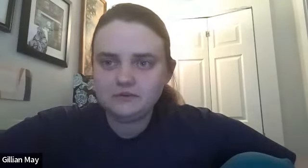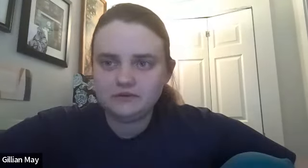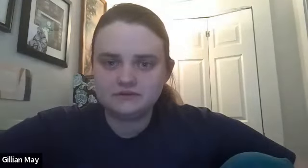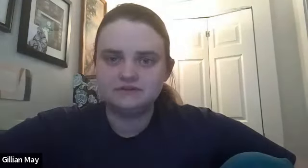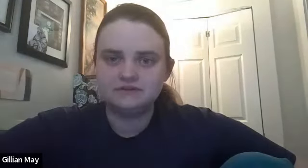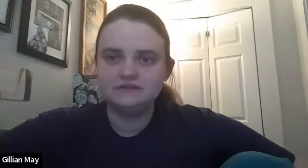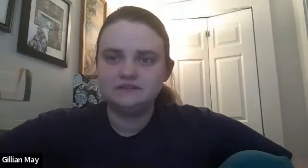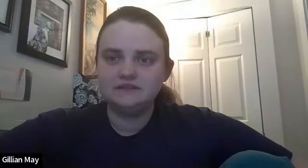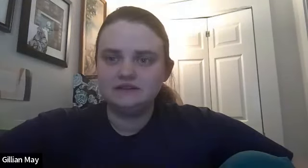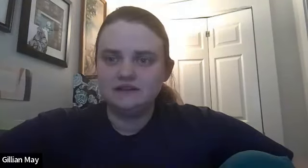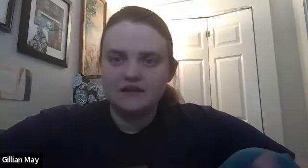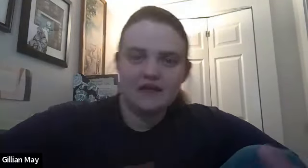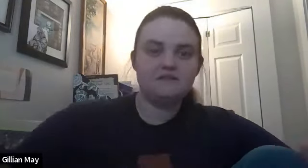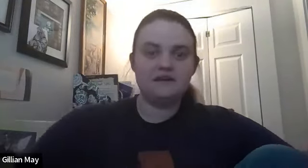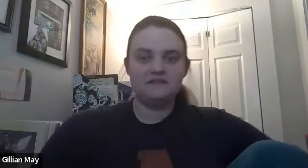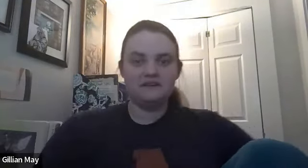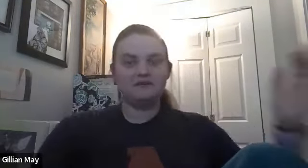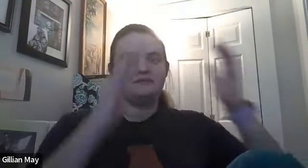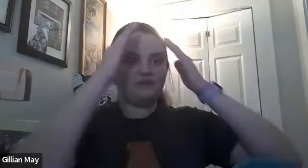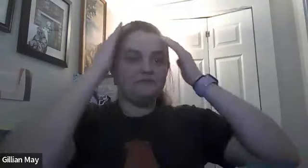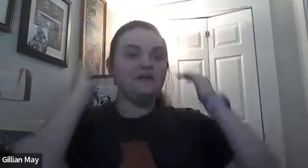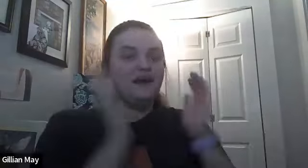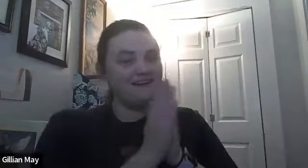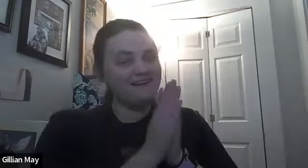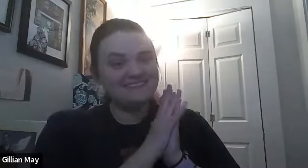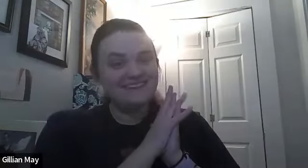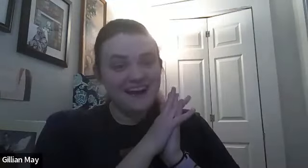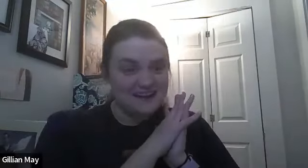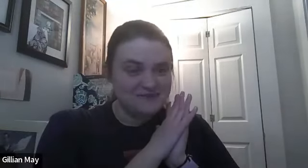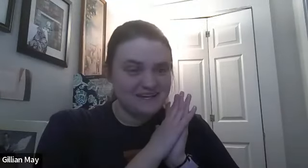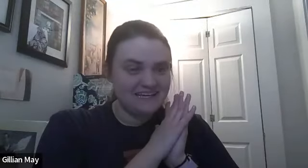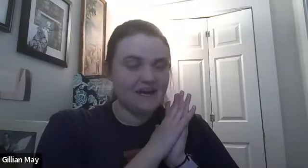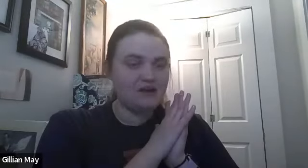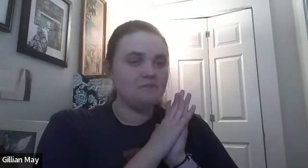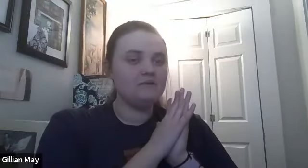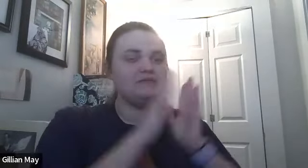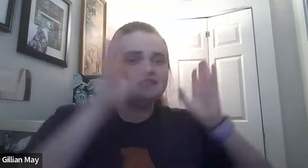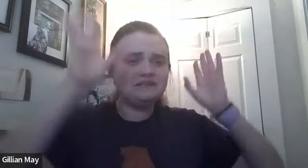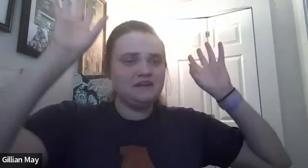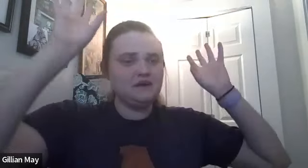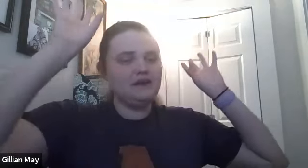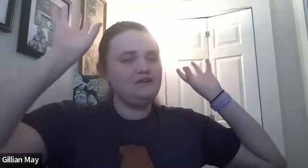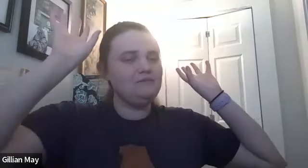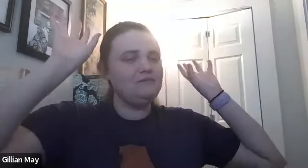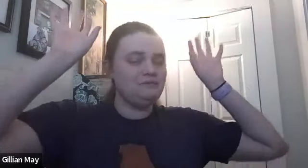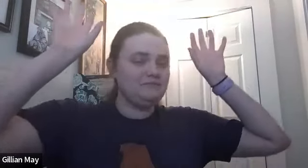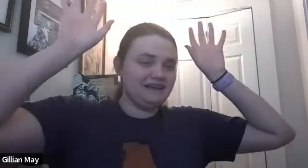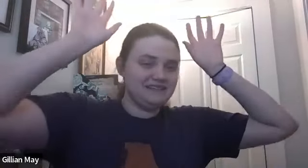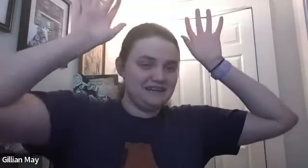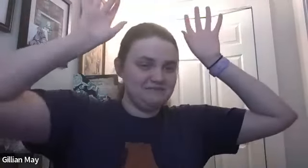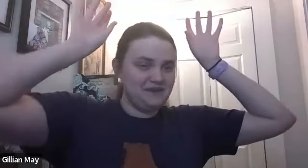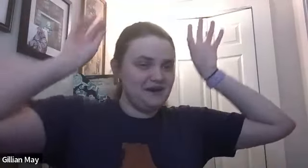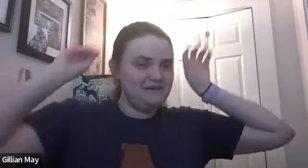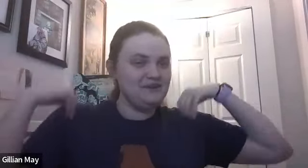All right. There we go. All right. So hi everybody. Please let me know. I know I'm gonna, like I said, I'm not in my